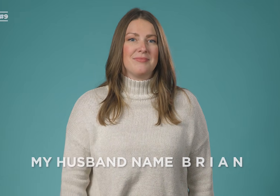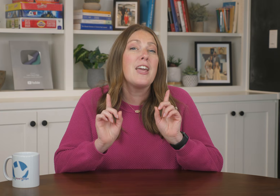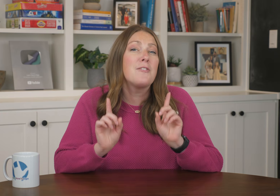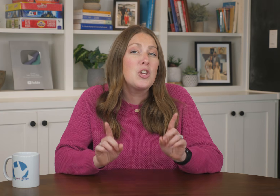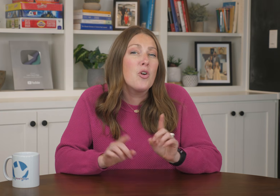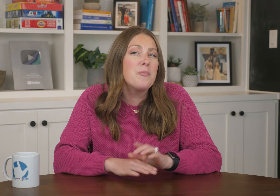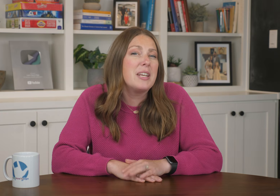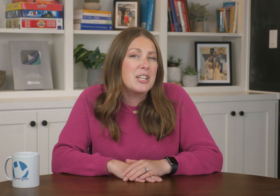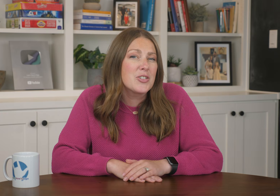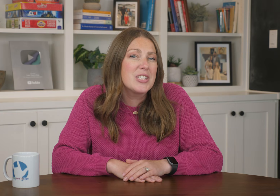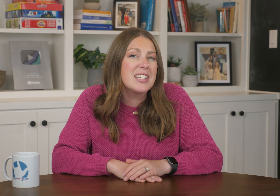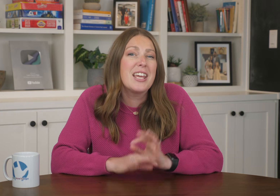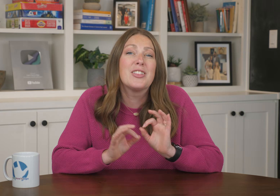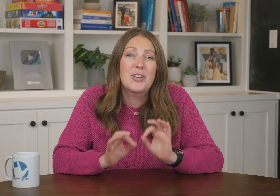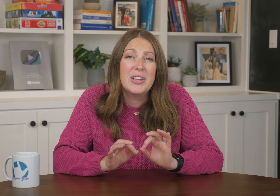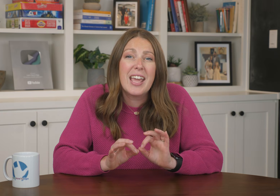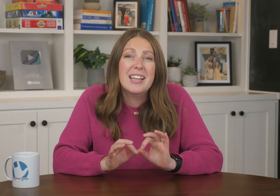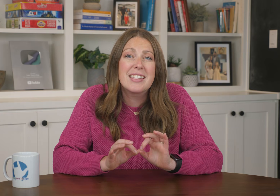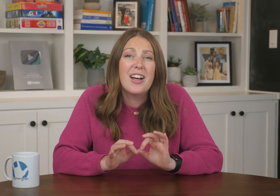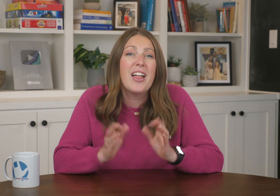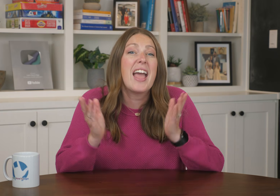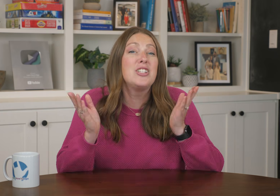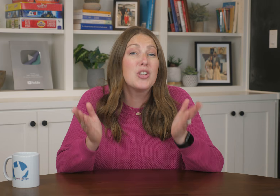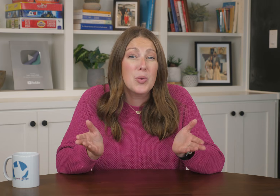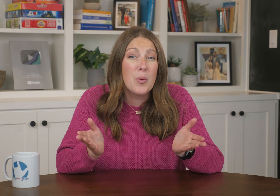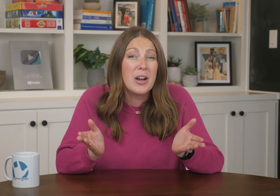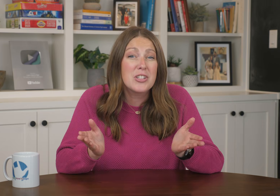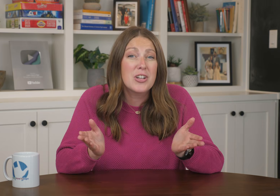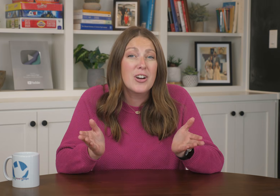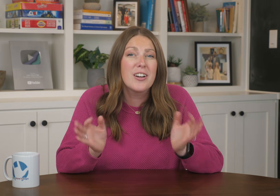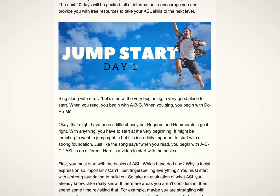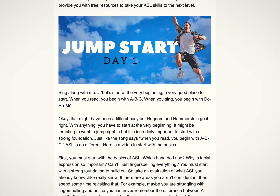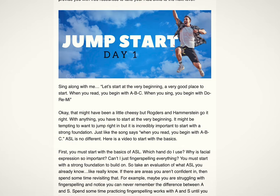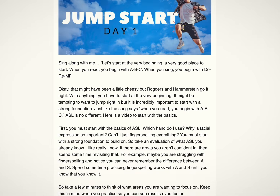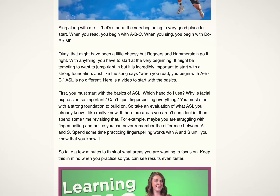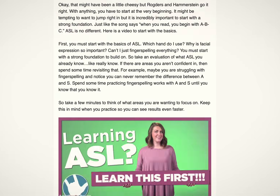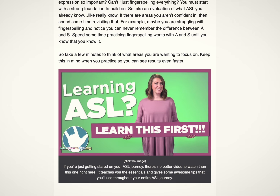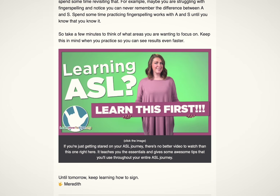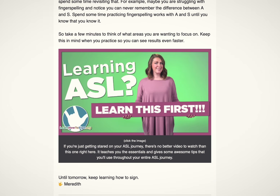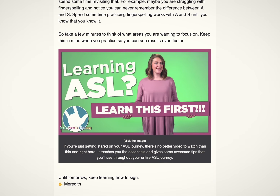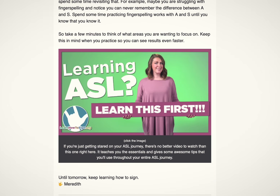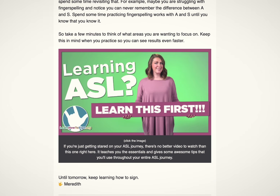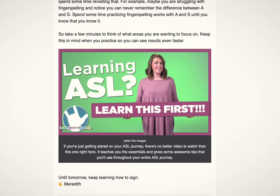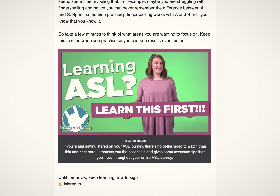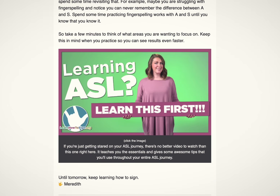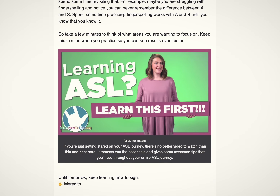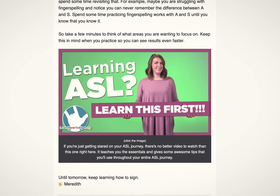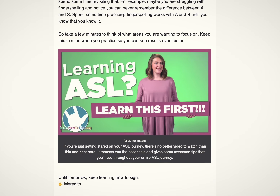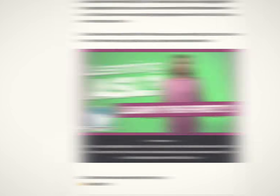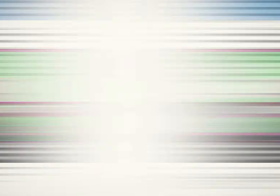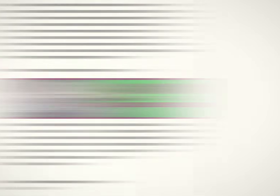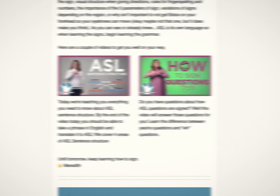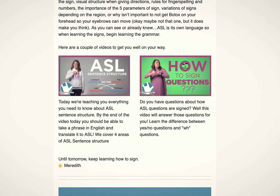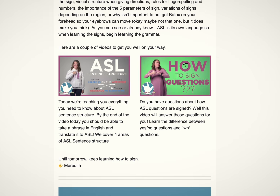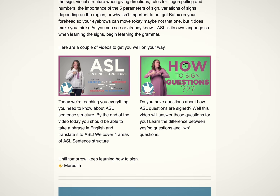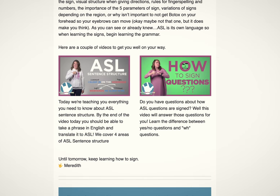If you have been interested in learning ASL and don't know where to start, sign up for our 10-day ASL Jumpstart. You'll receive